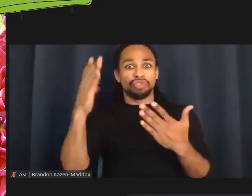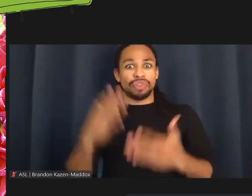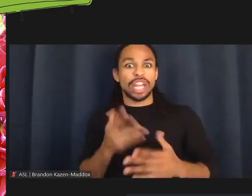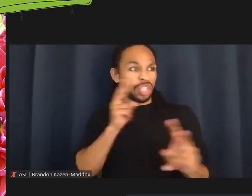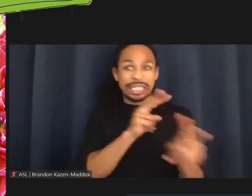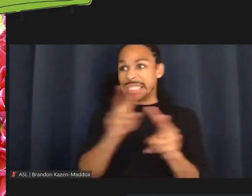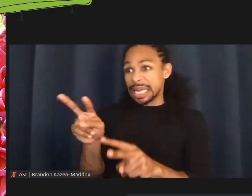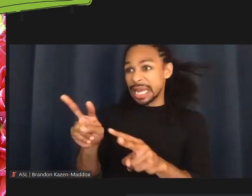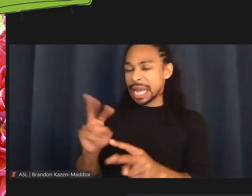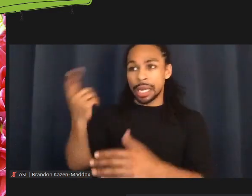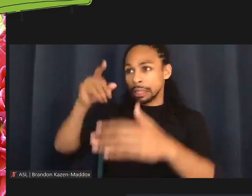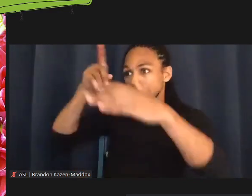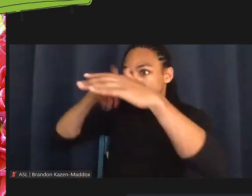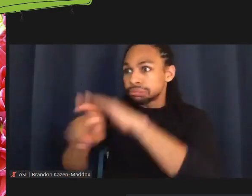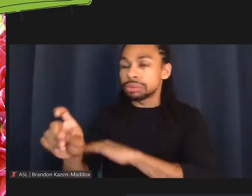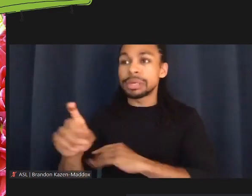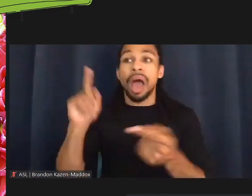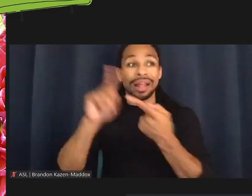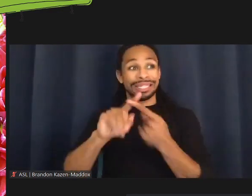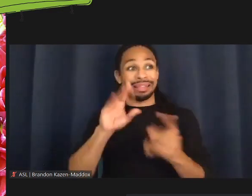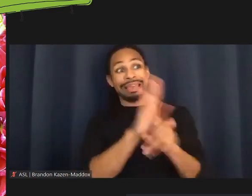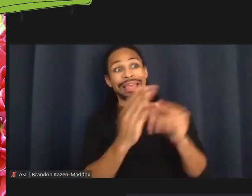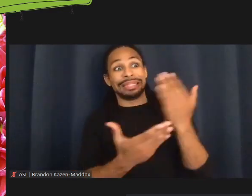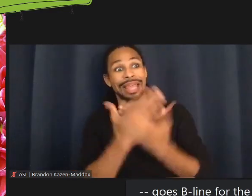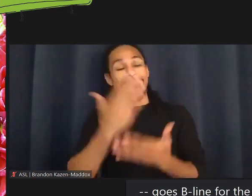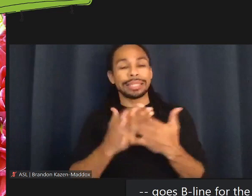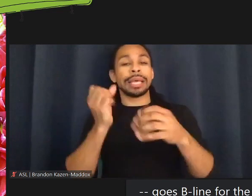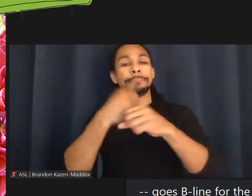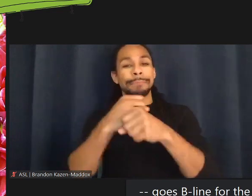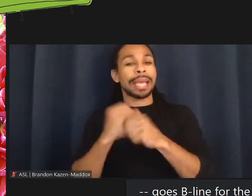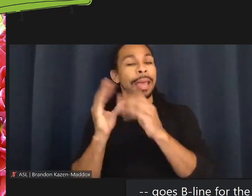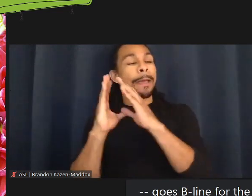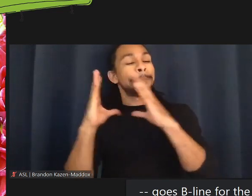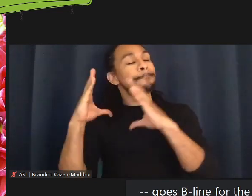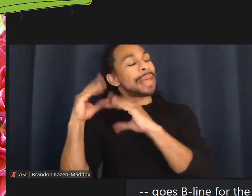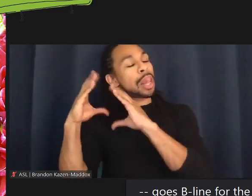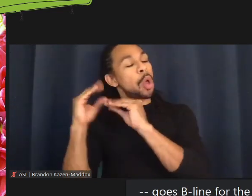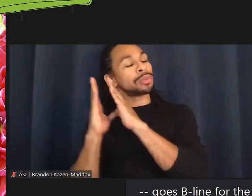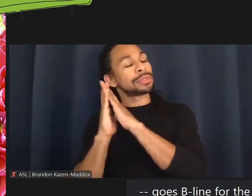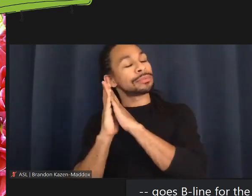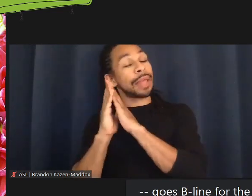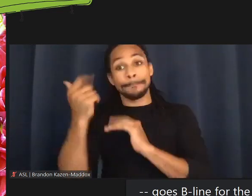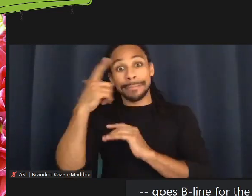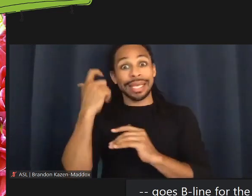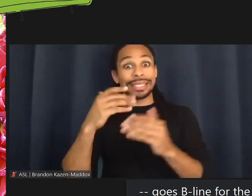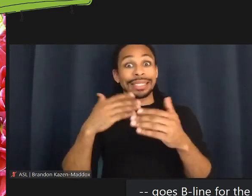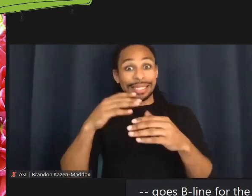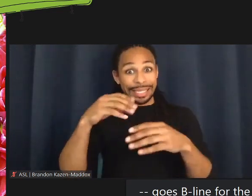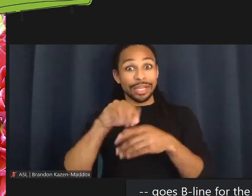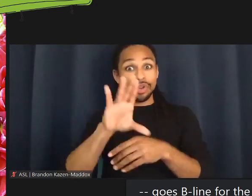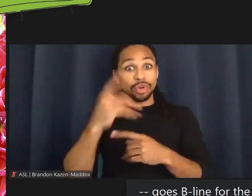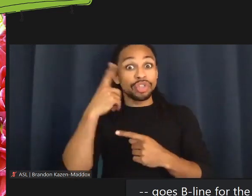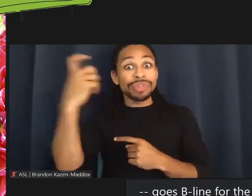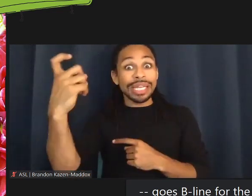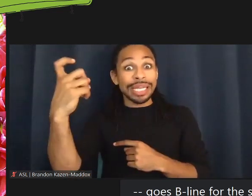and the next until his hands make pillows. Because even in your dreams,